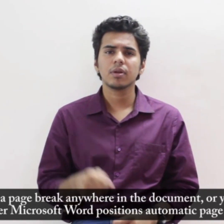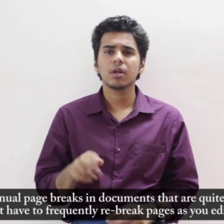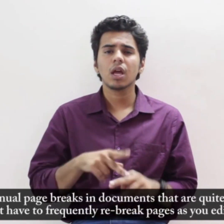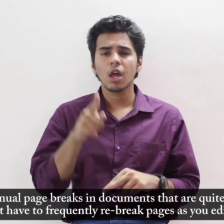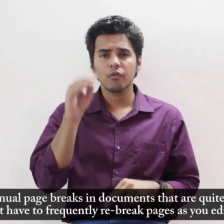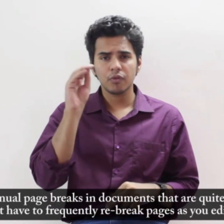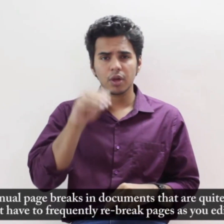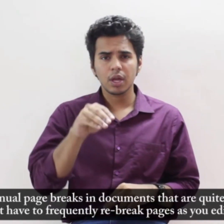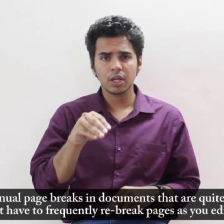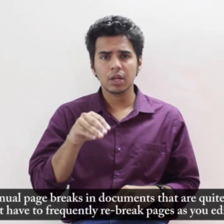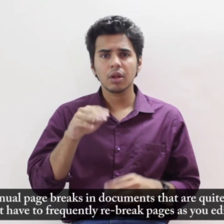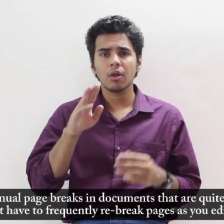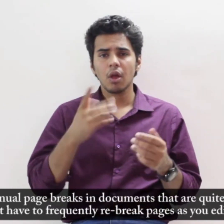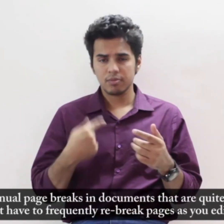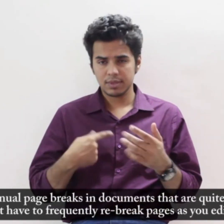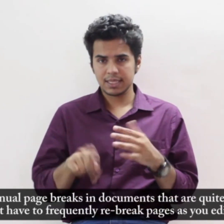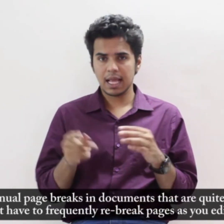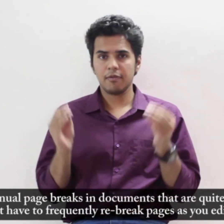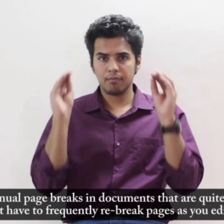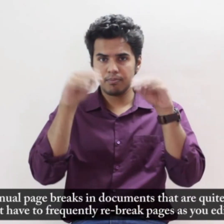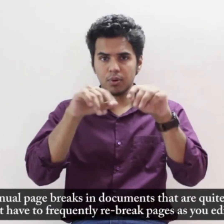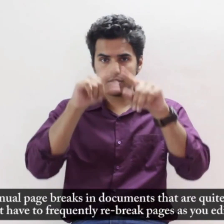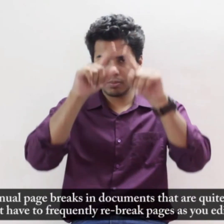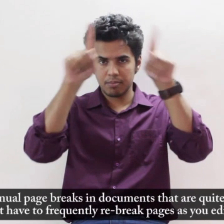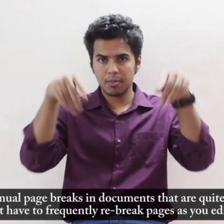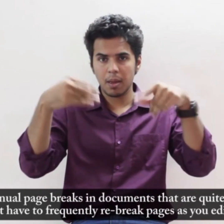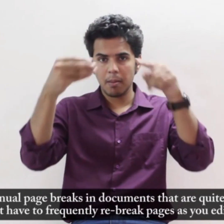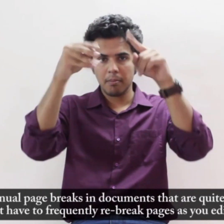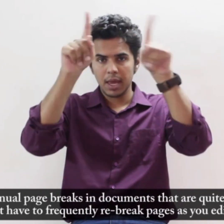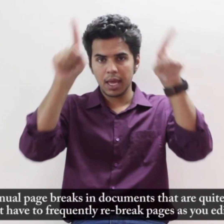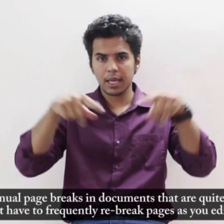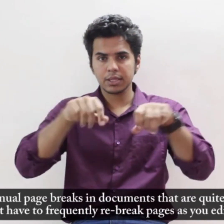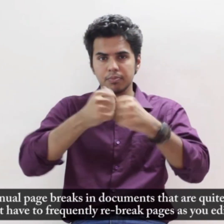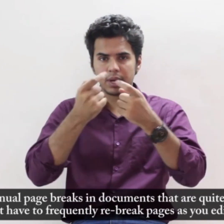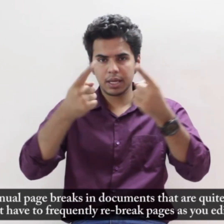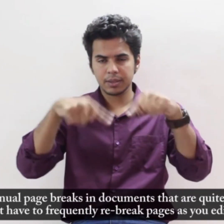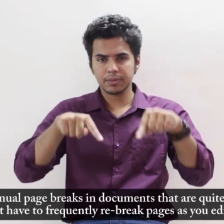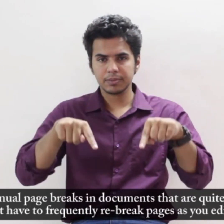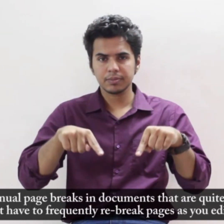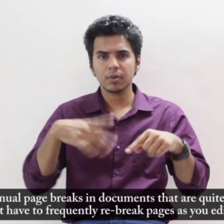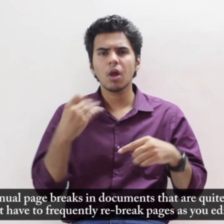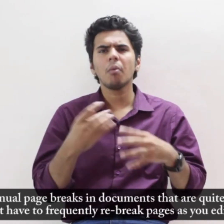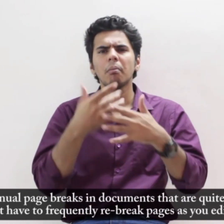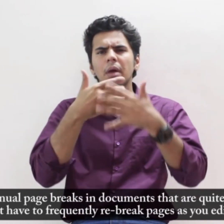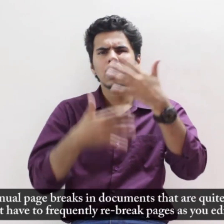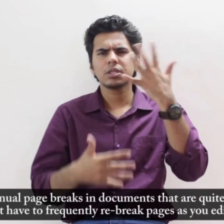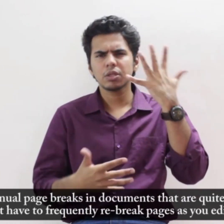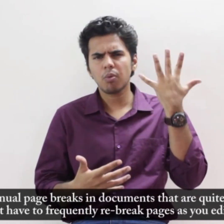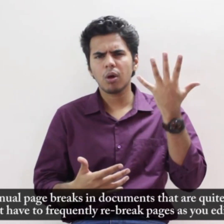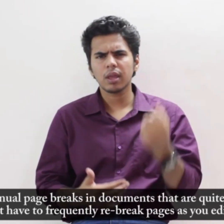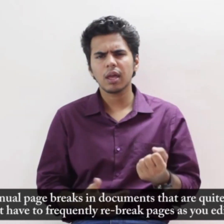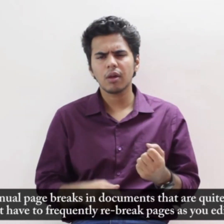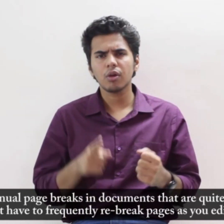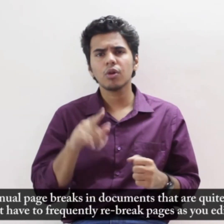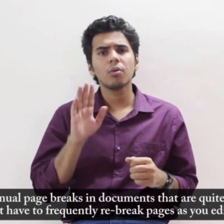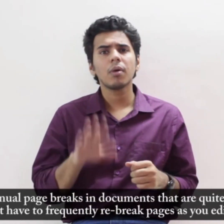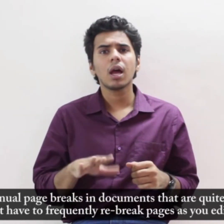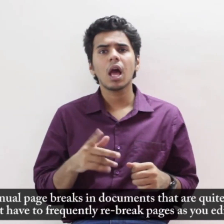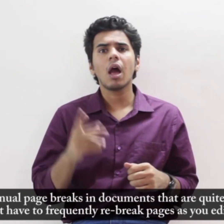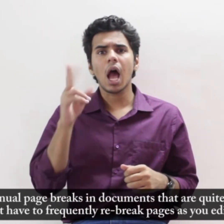If you insert manual page breaks in documents that are quite many pages in length, you might have to frequently re-break